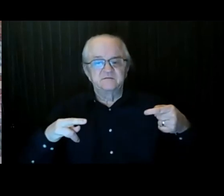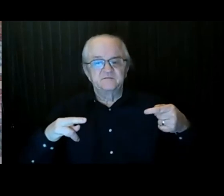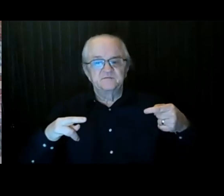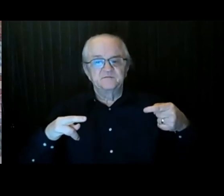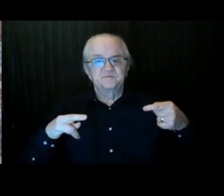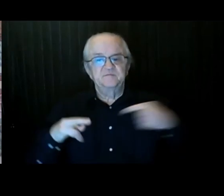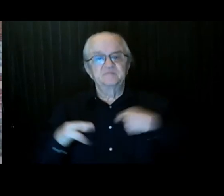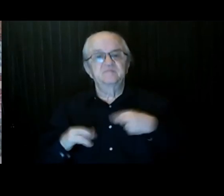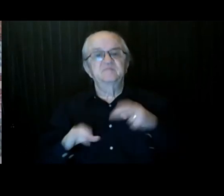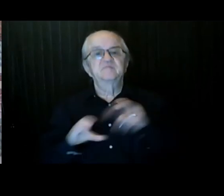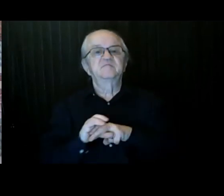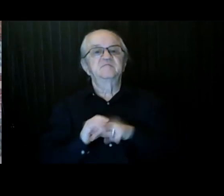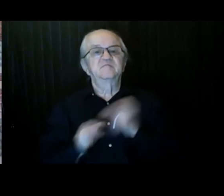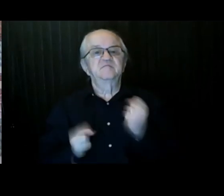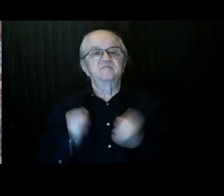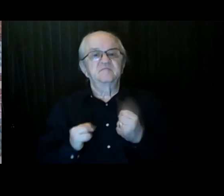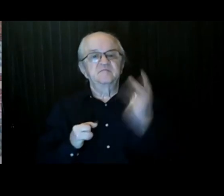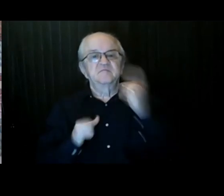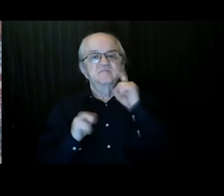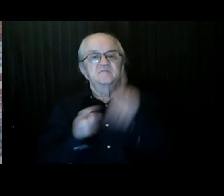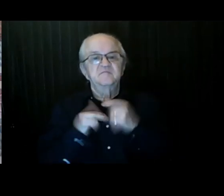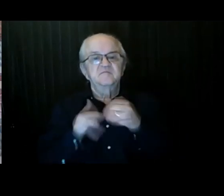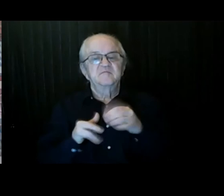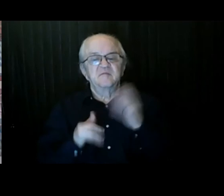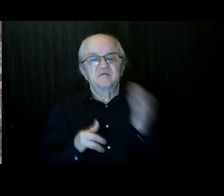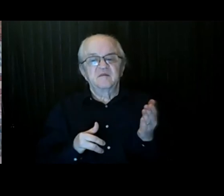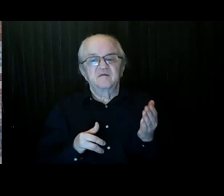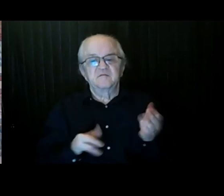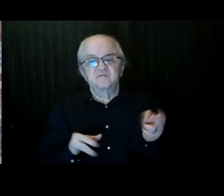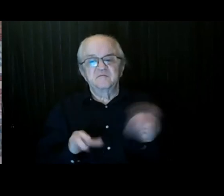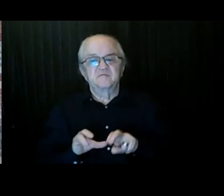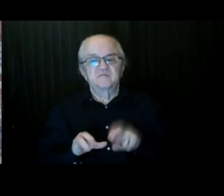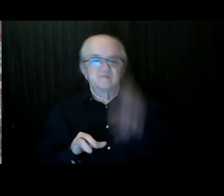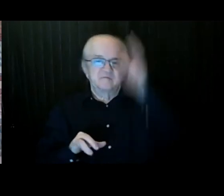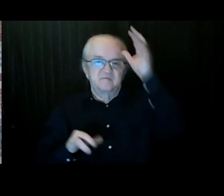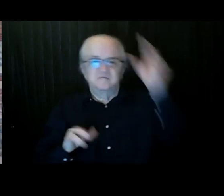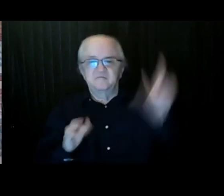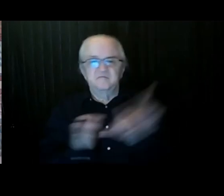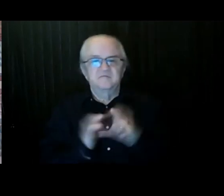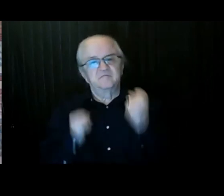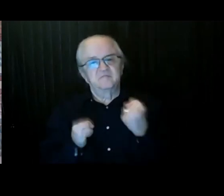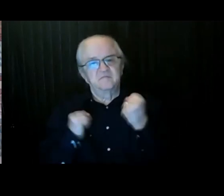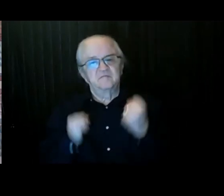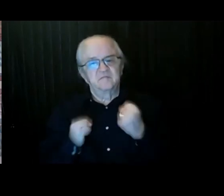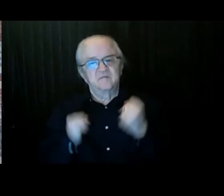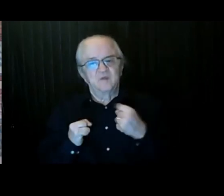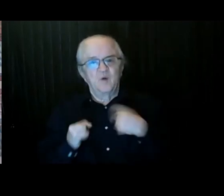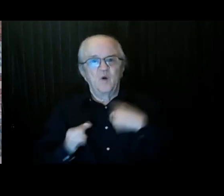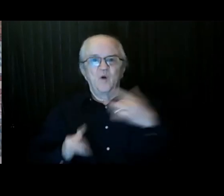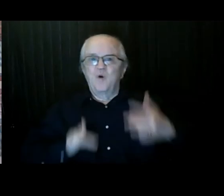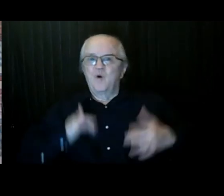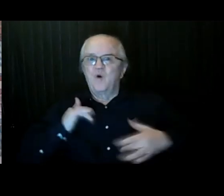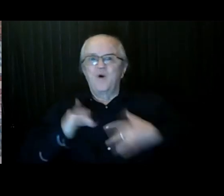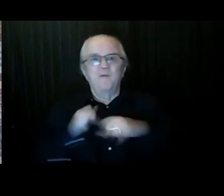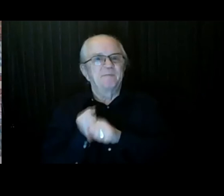I got in the car, my sisters were already in there, and as soon as we got in the car, dad started driving. I was excited about baseball,